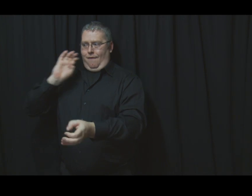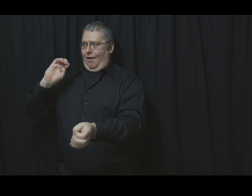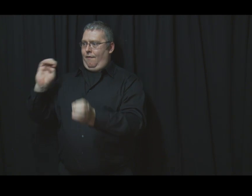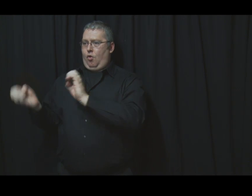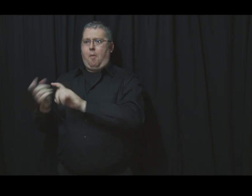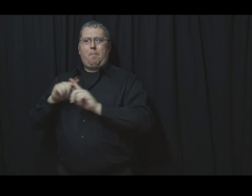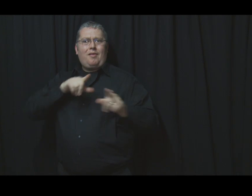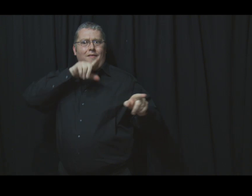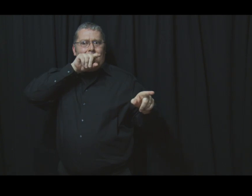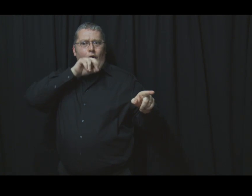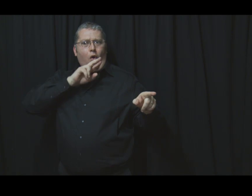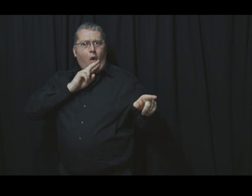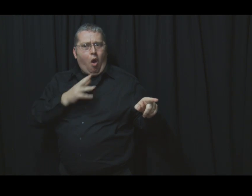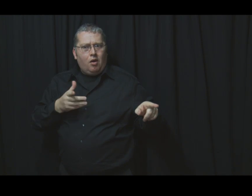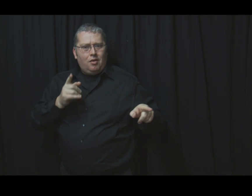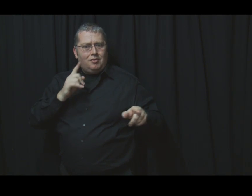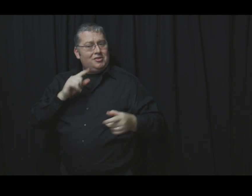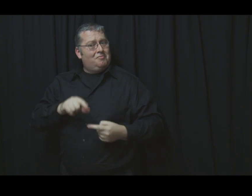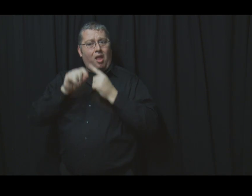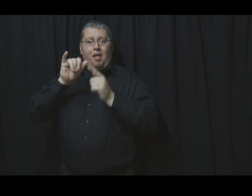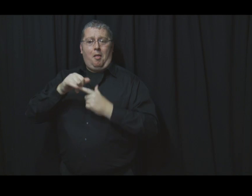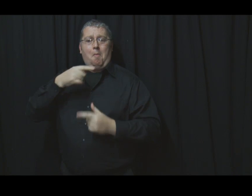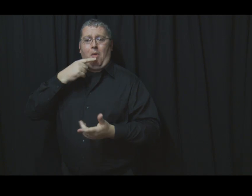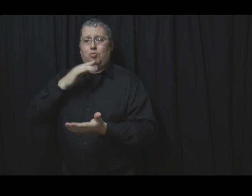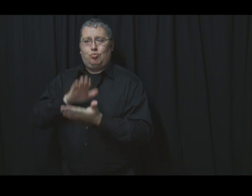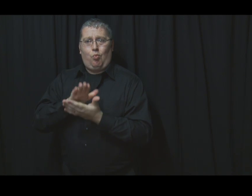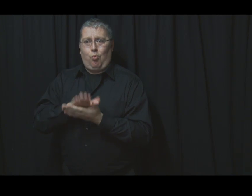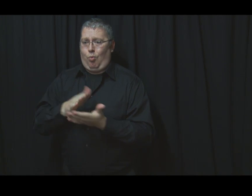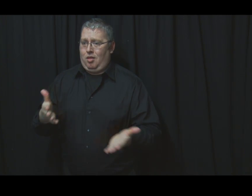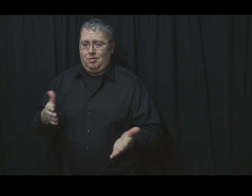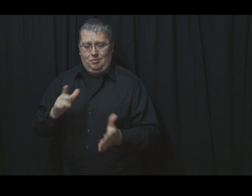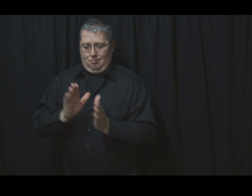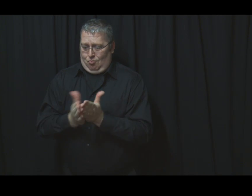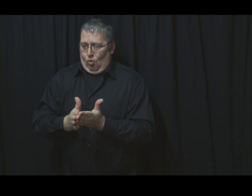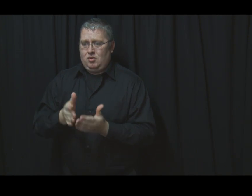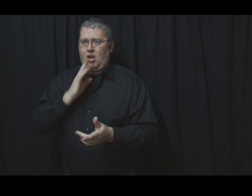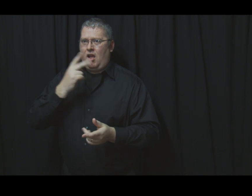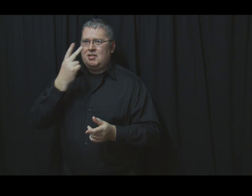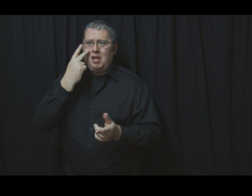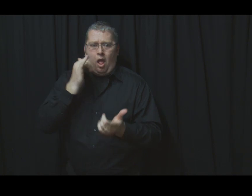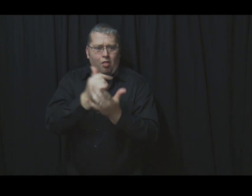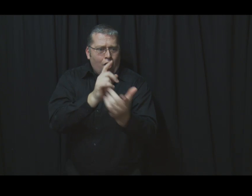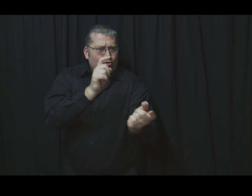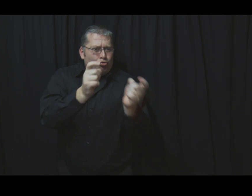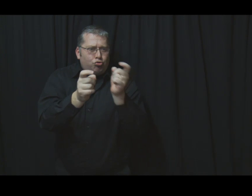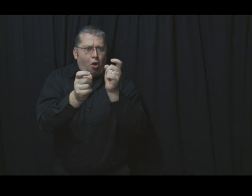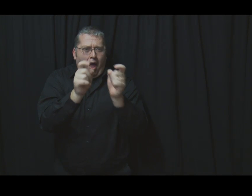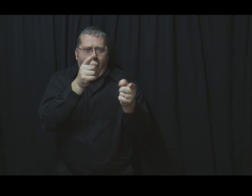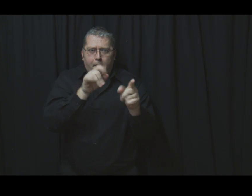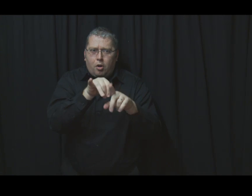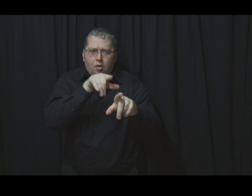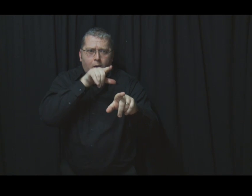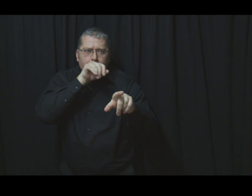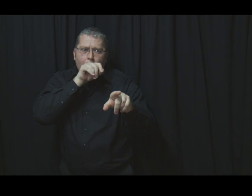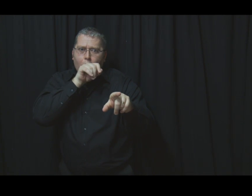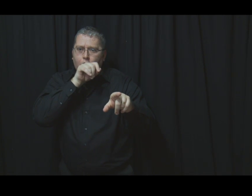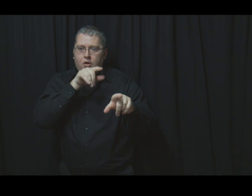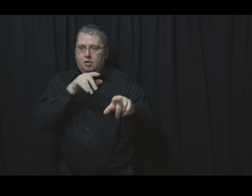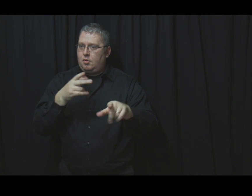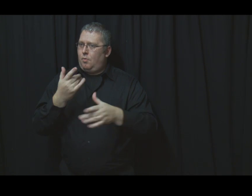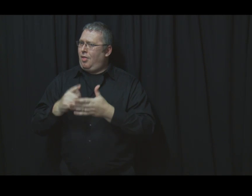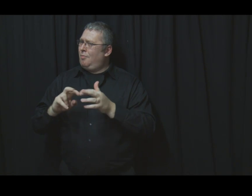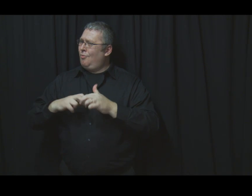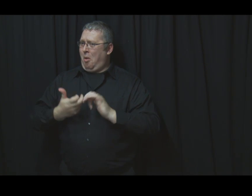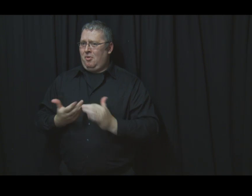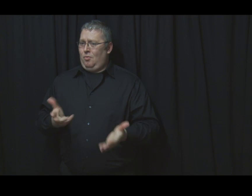are. Particularly in the public school textbooks, students are taught, see the changes that are occurring here? And here's another problem that we've got.